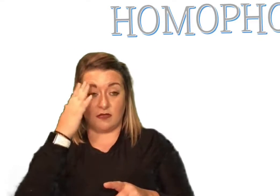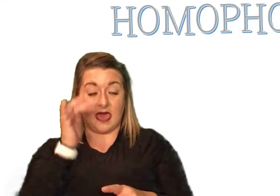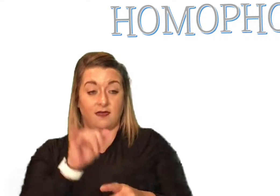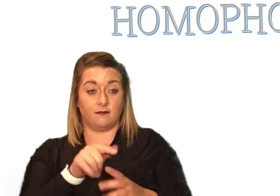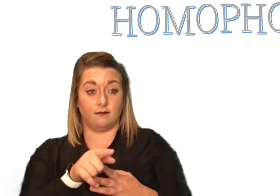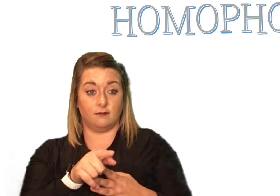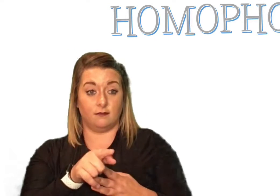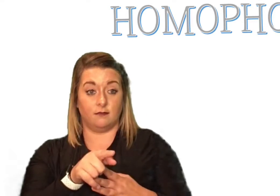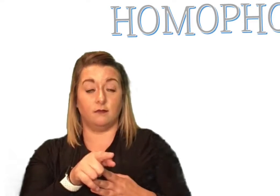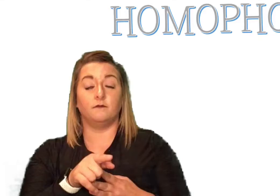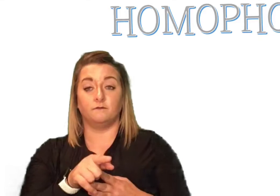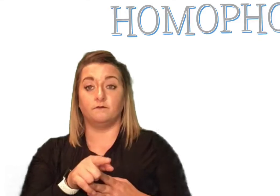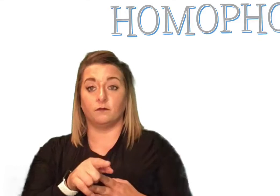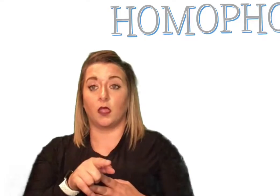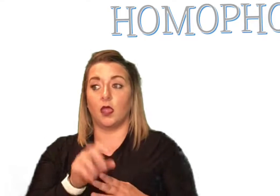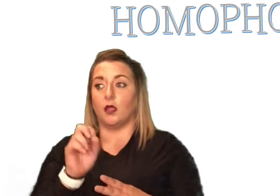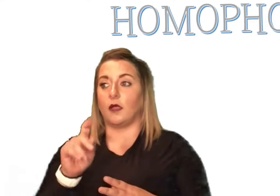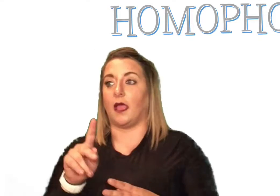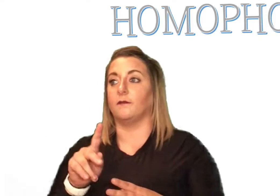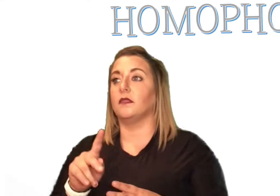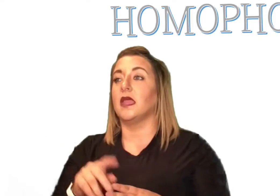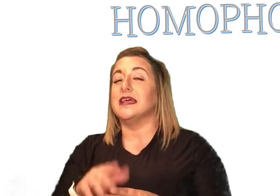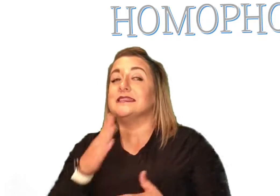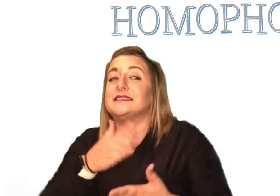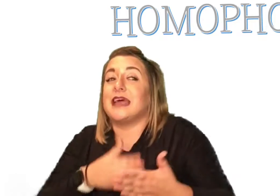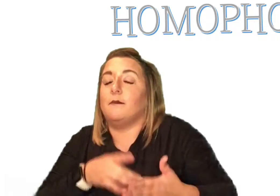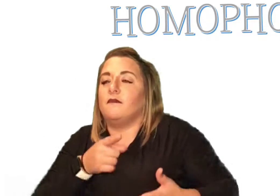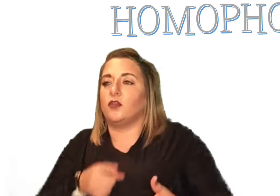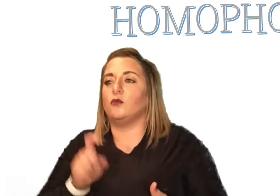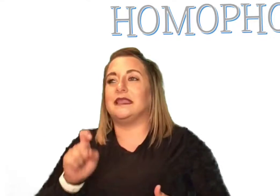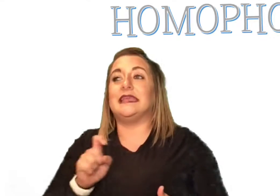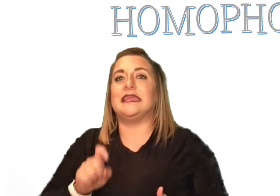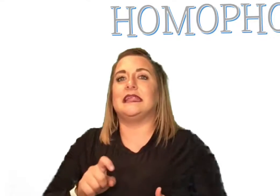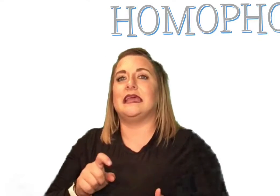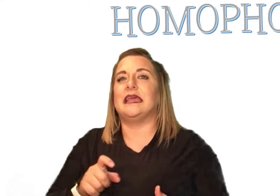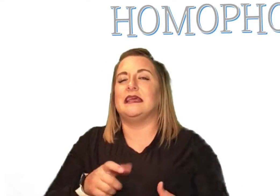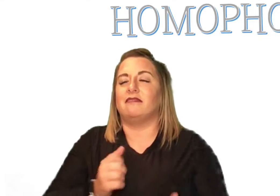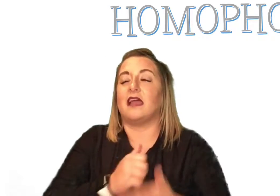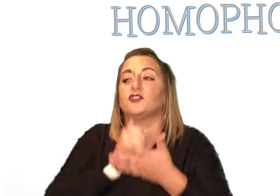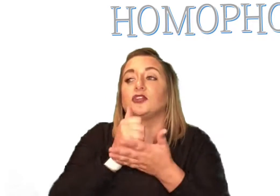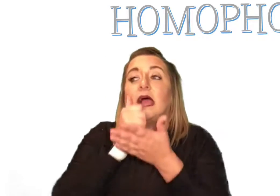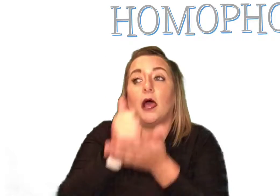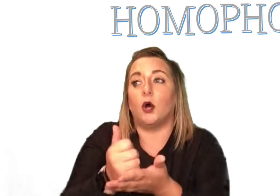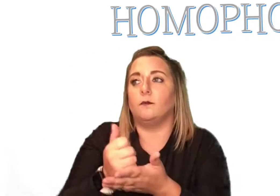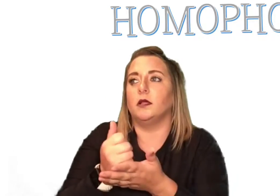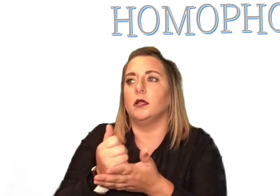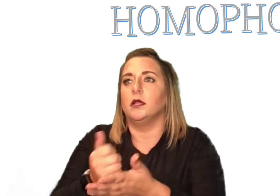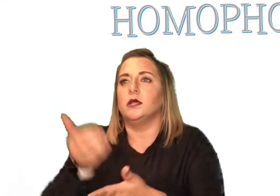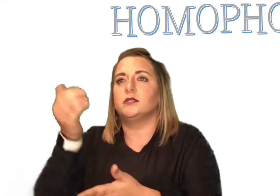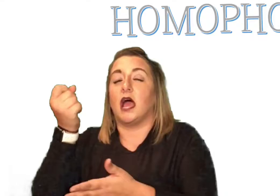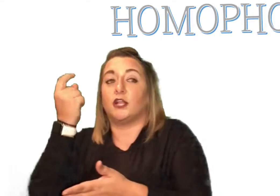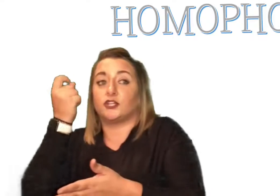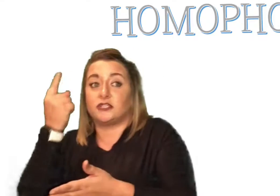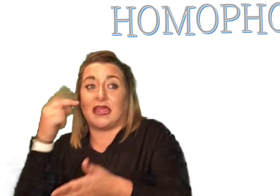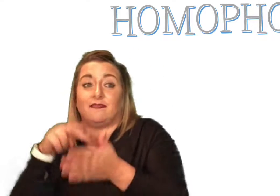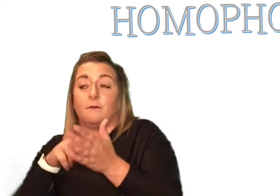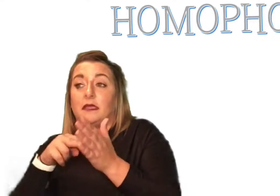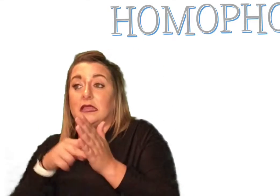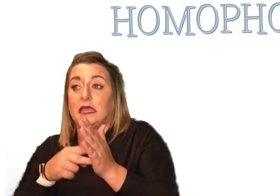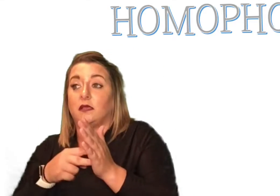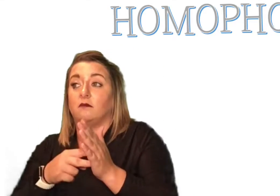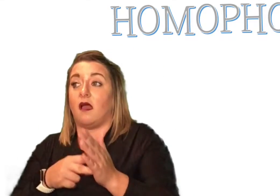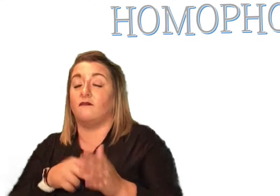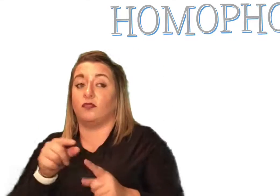Do you know that? Okay. Some of you need the extra help to